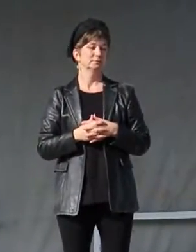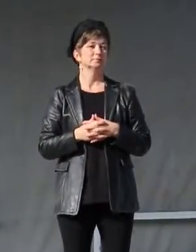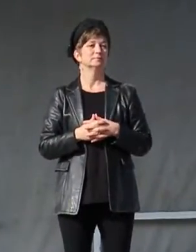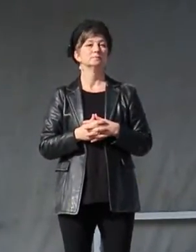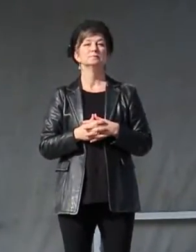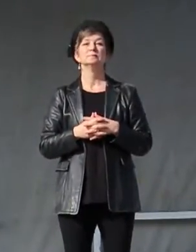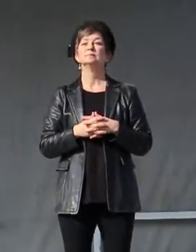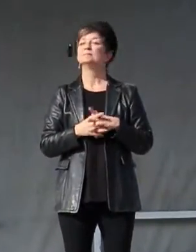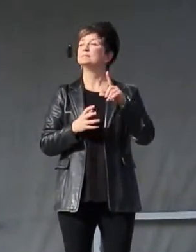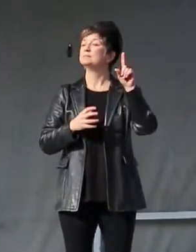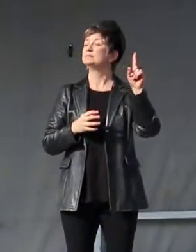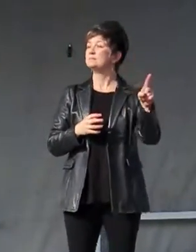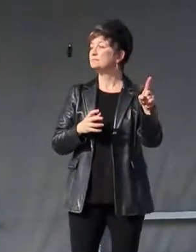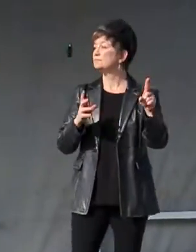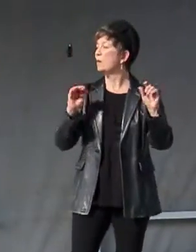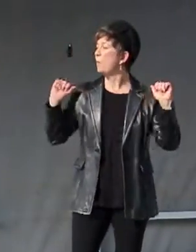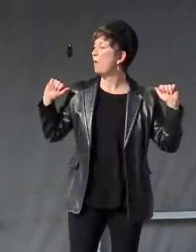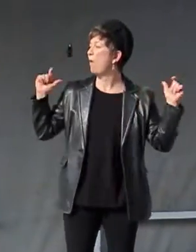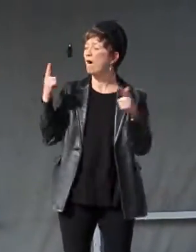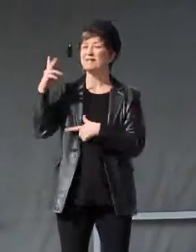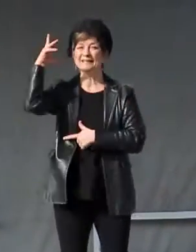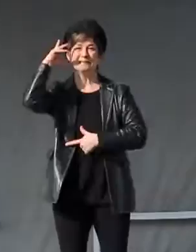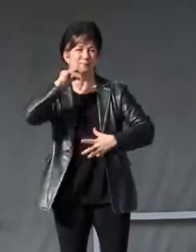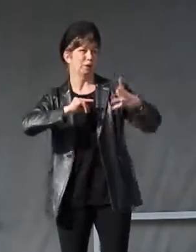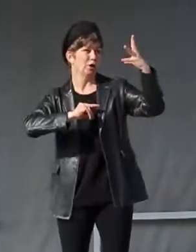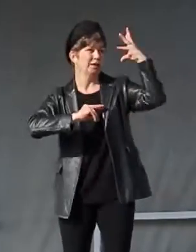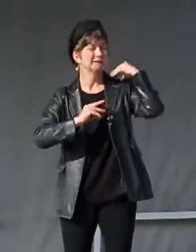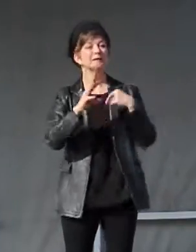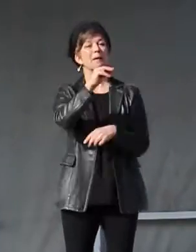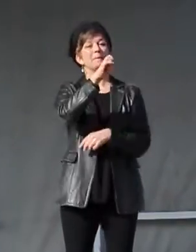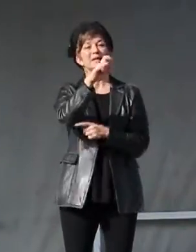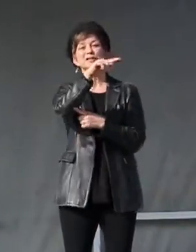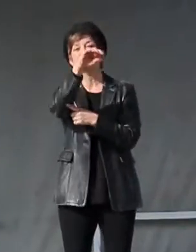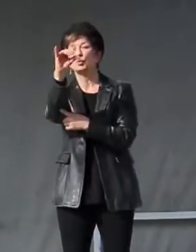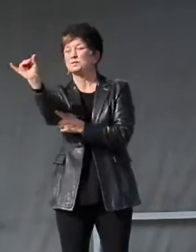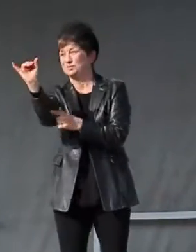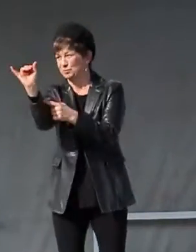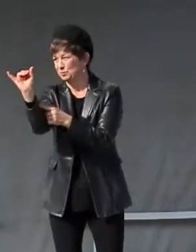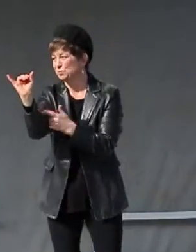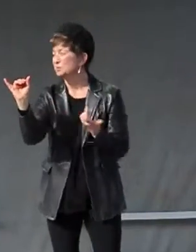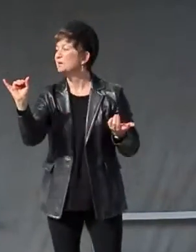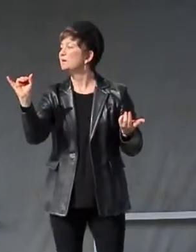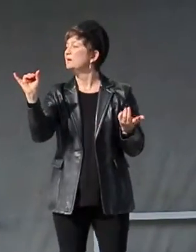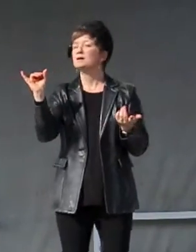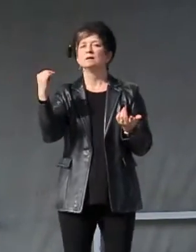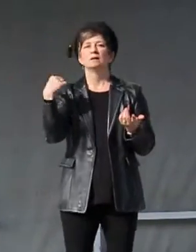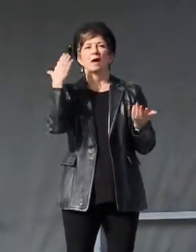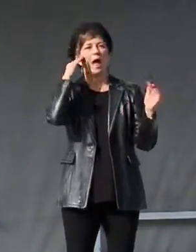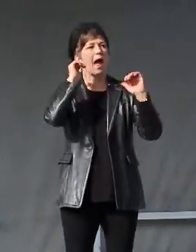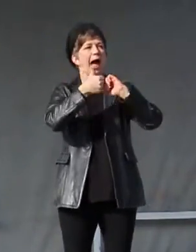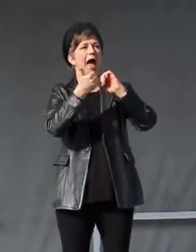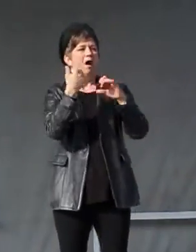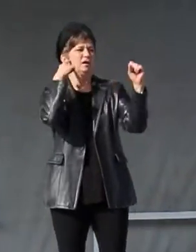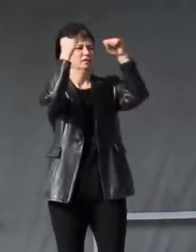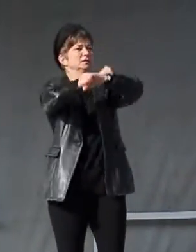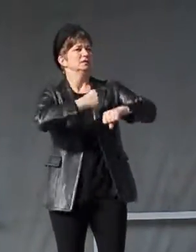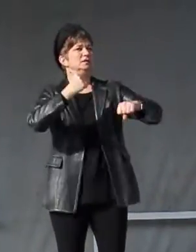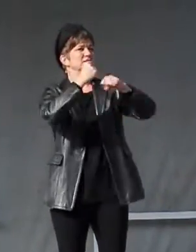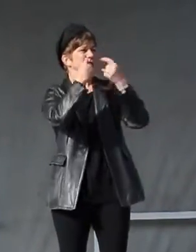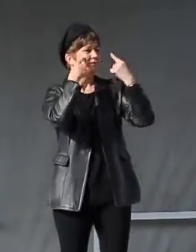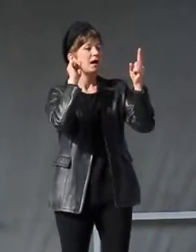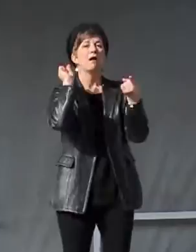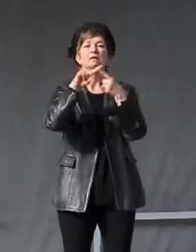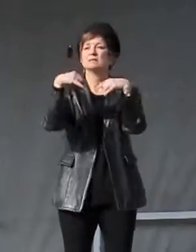On some issues, but when all of us have experienced the Me Too moments. We did not know how to fight about that successfully until